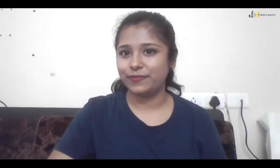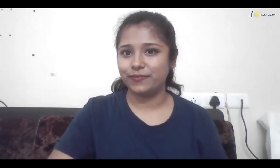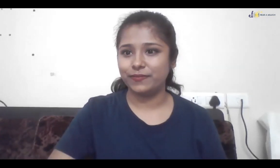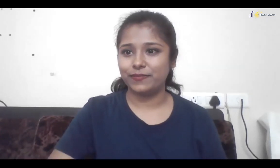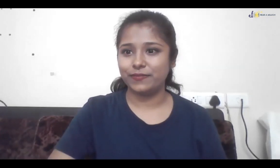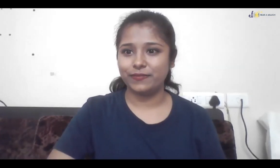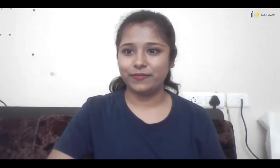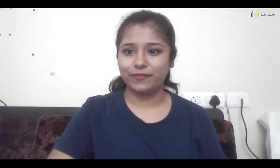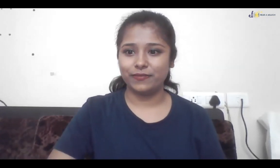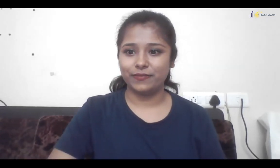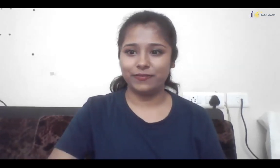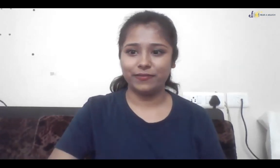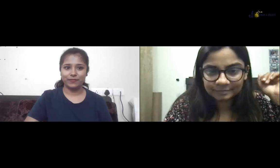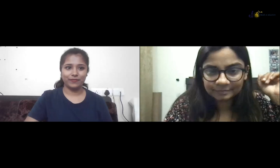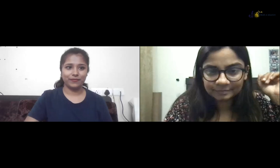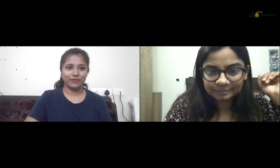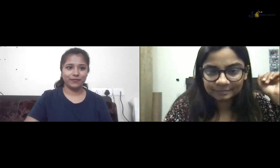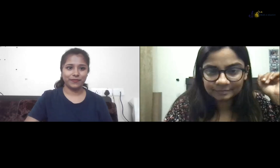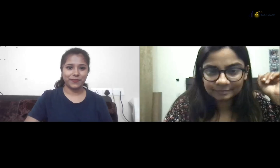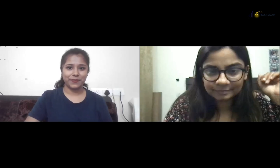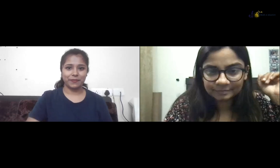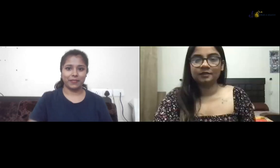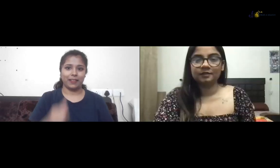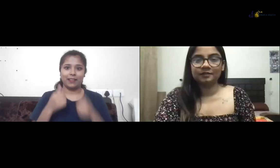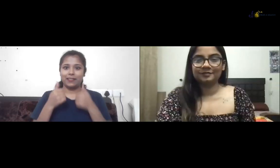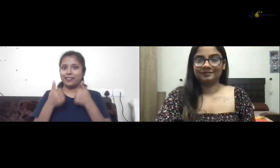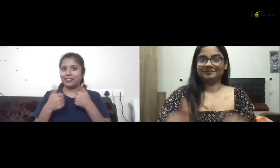have Sweta now? Charu, sorry. Can we have Charu now?